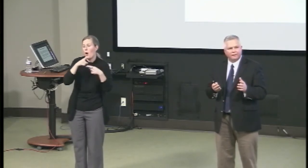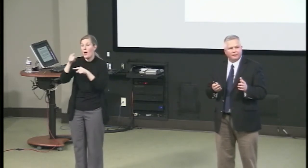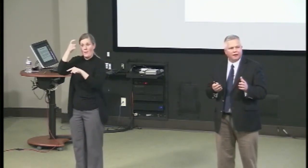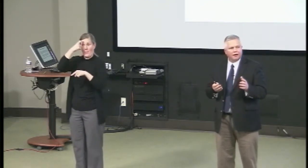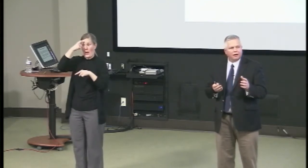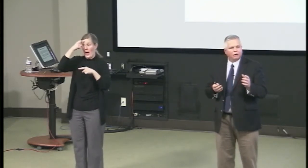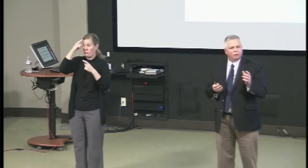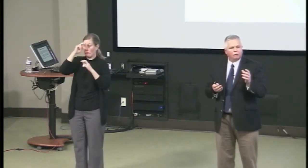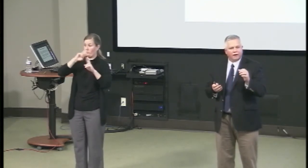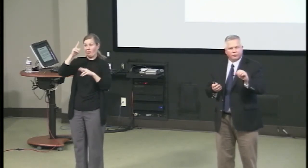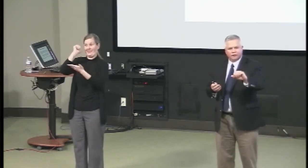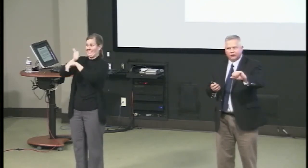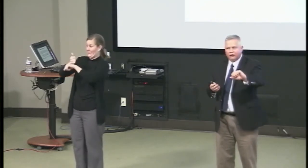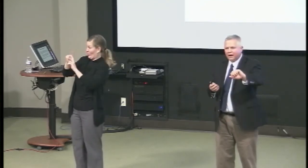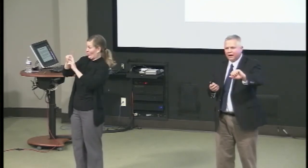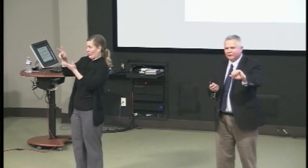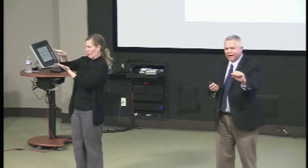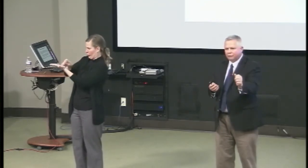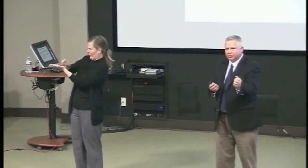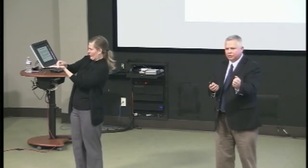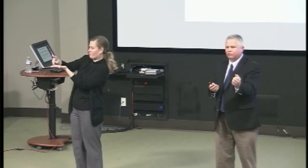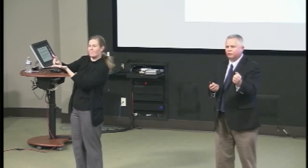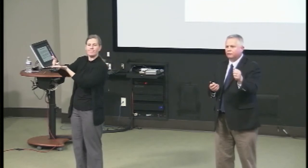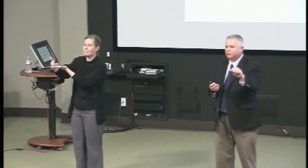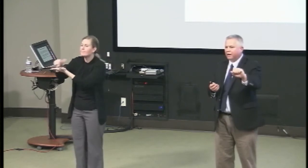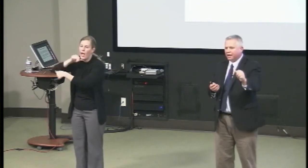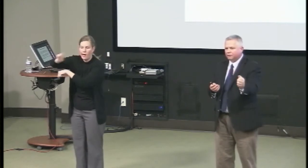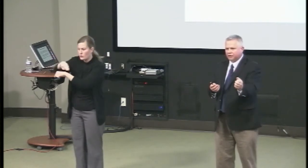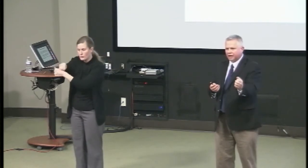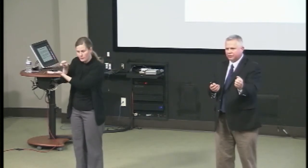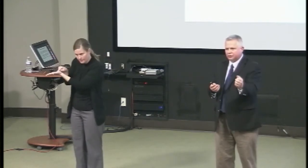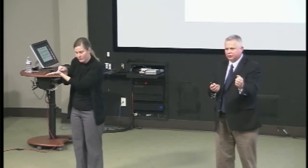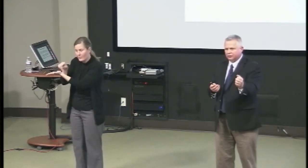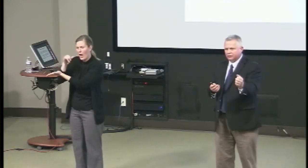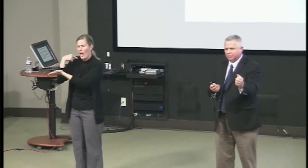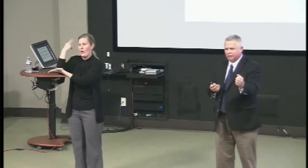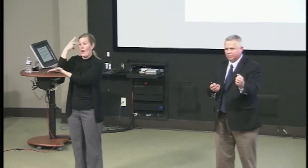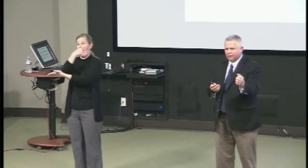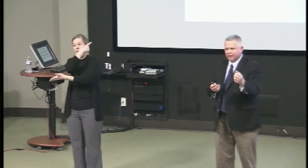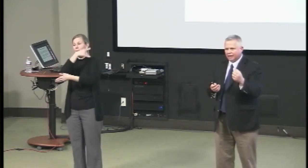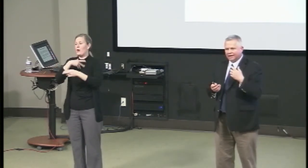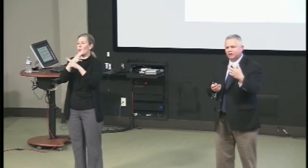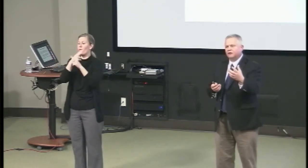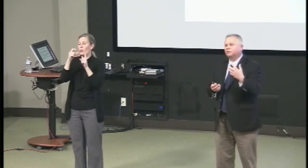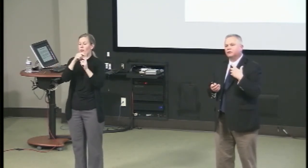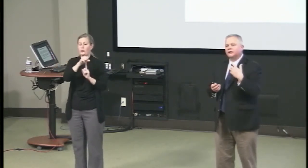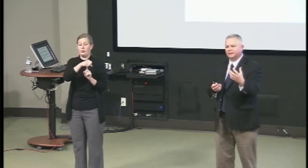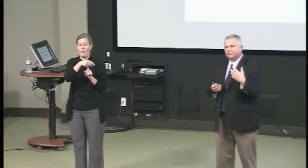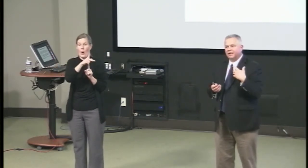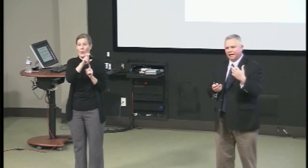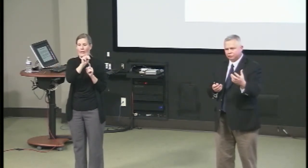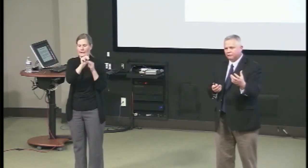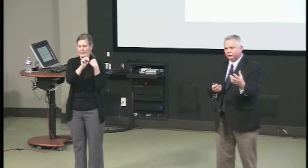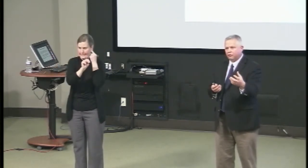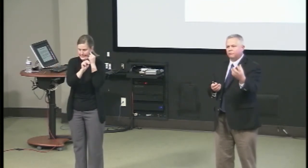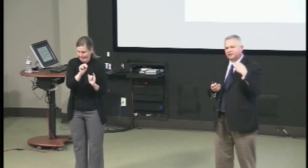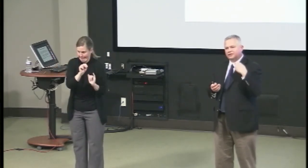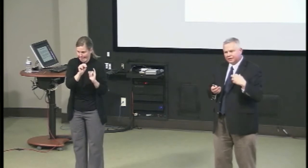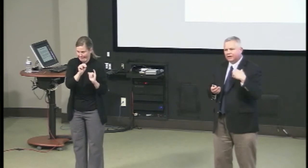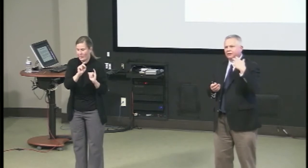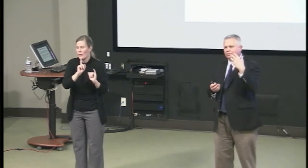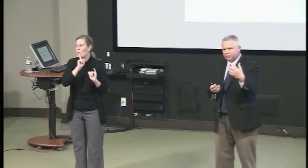way, whether we're talking about language through manual gesture in its communicative natural